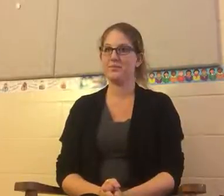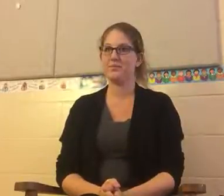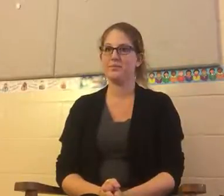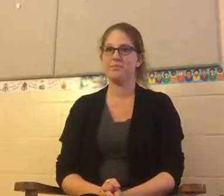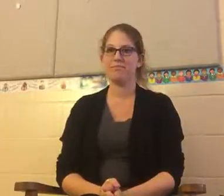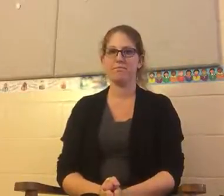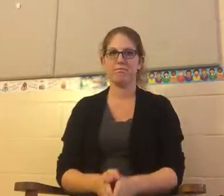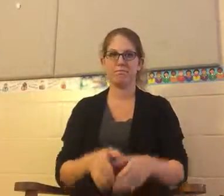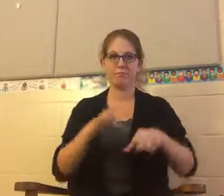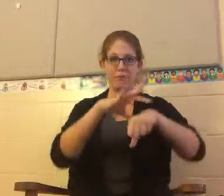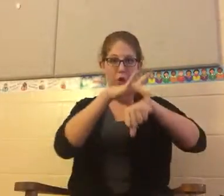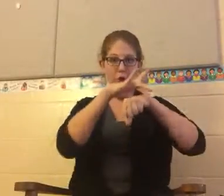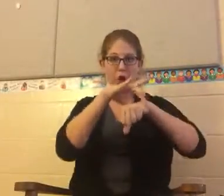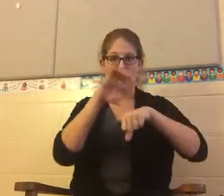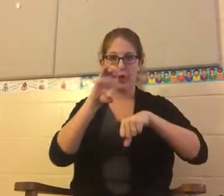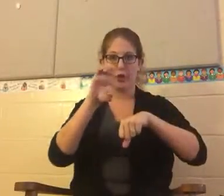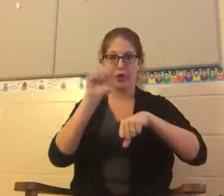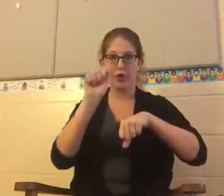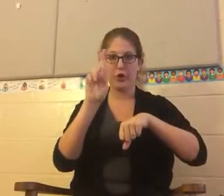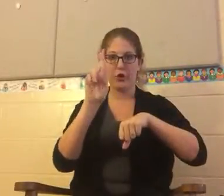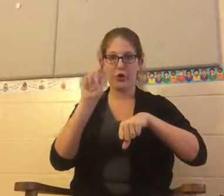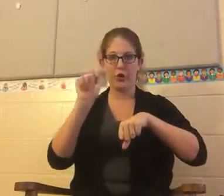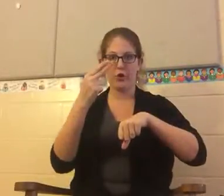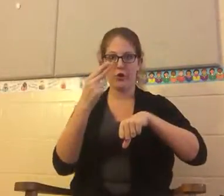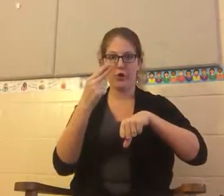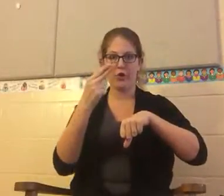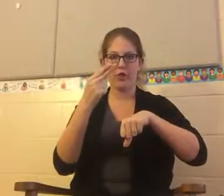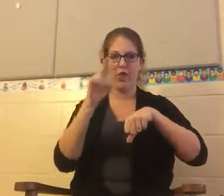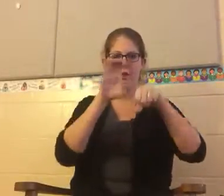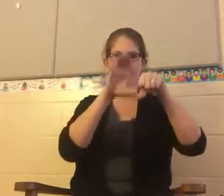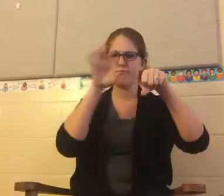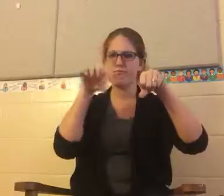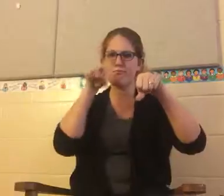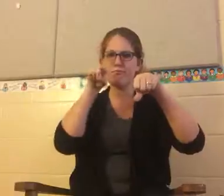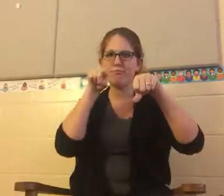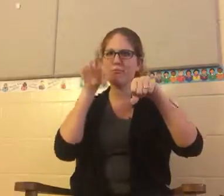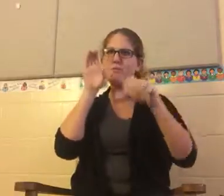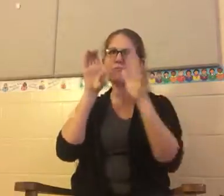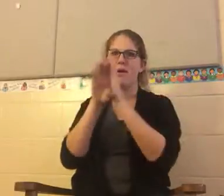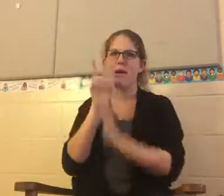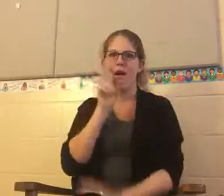Earth's closest celestial neighbor is featured in this photograph. What is this famous celestial body called?